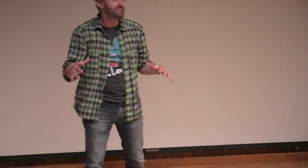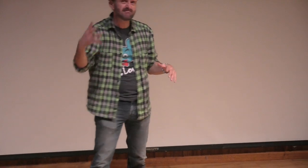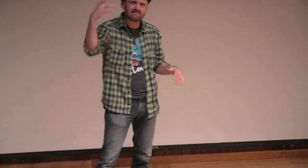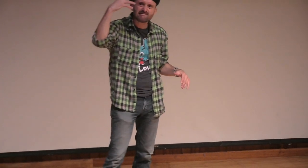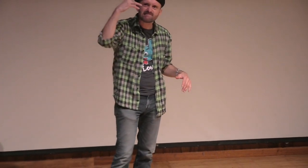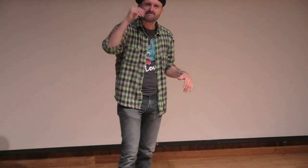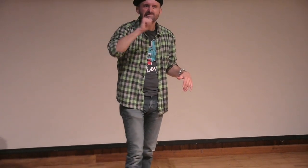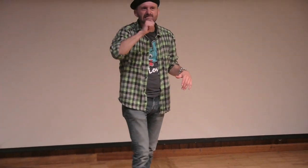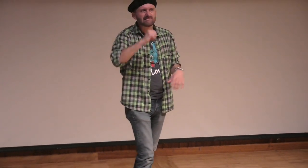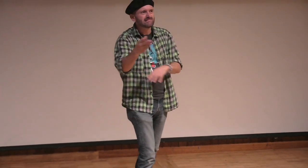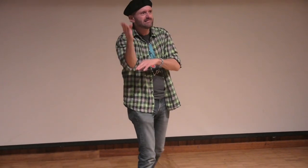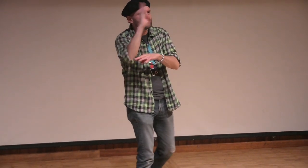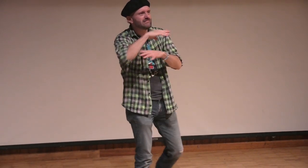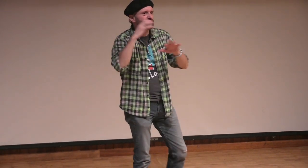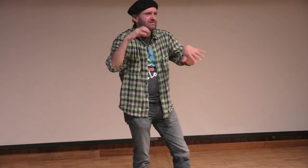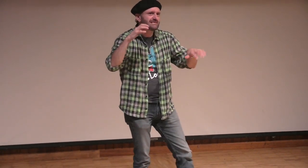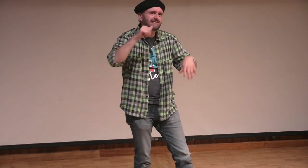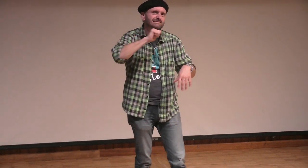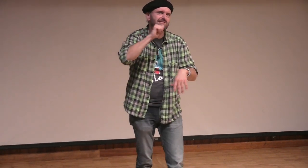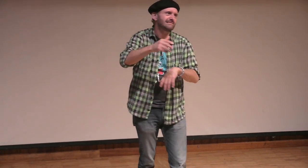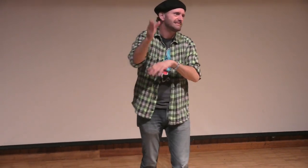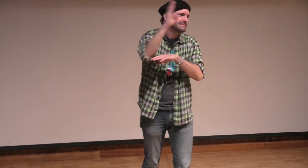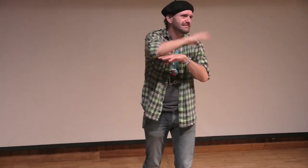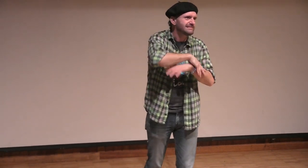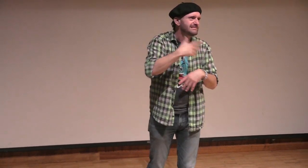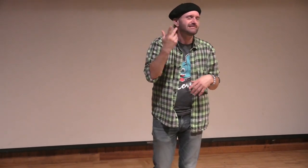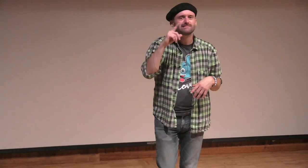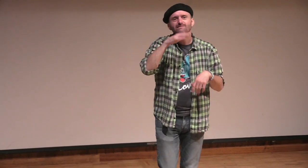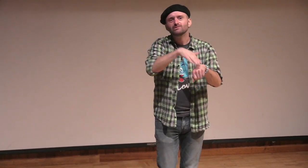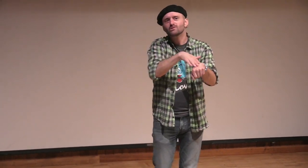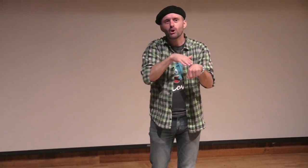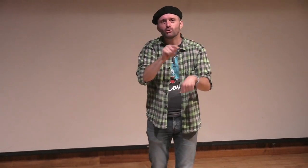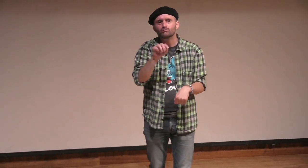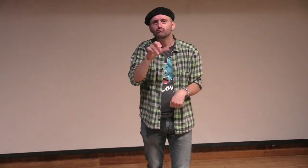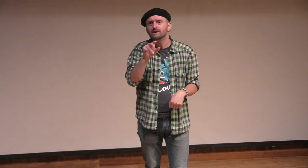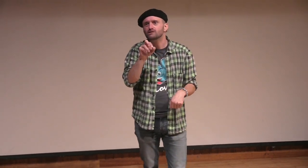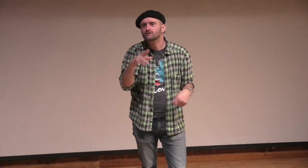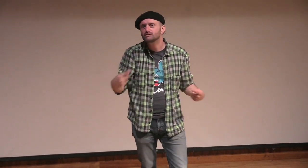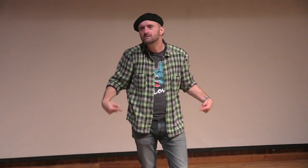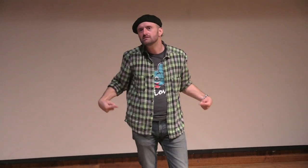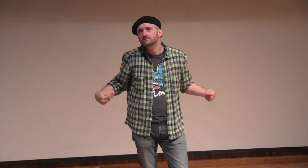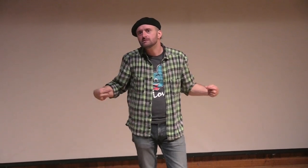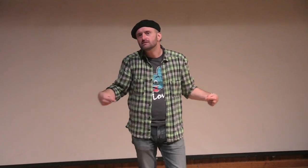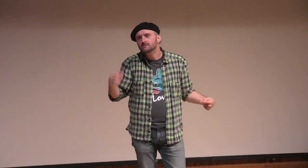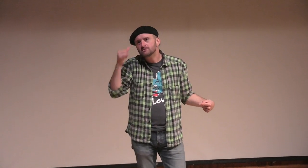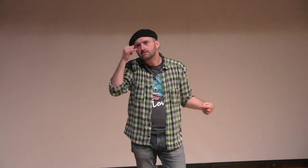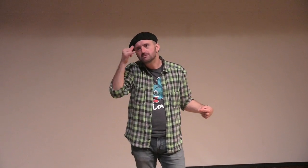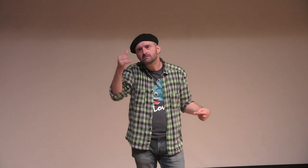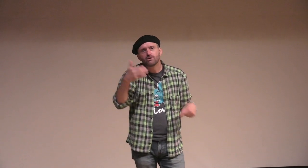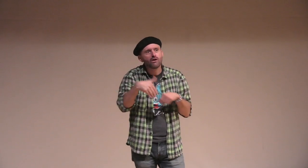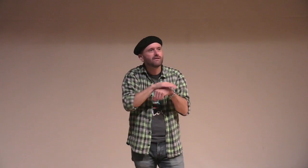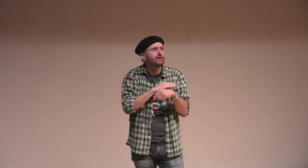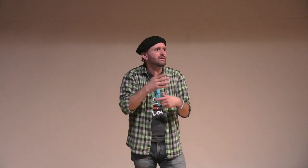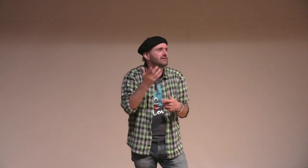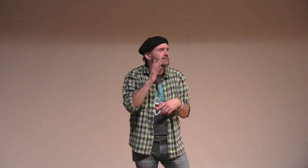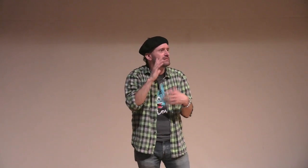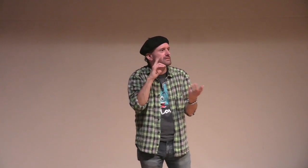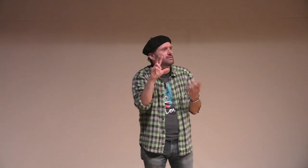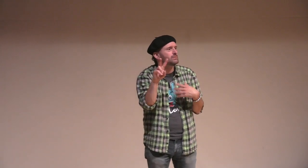That's a farmer. It's a sunny day. He's been out working in the sun all day. He's kind of slow.